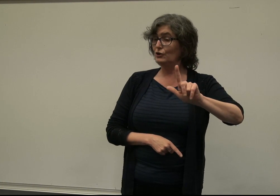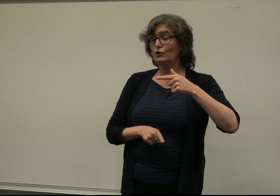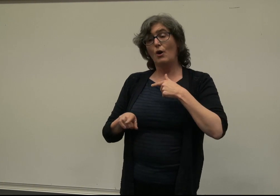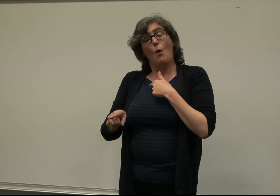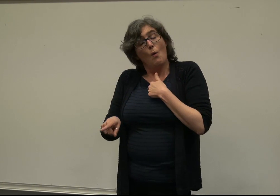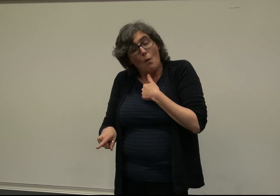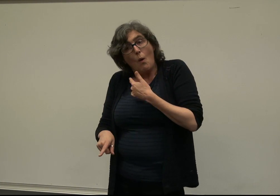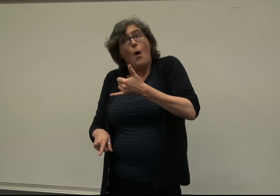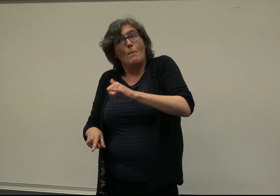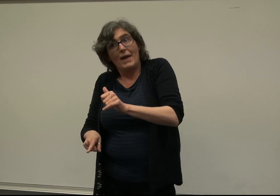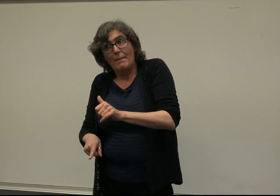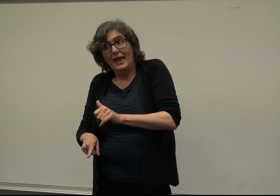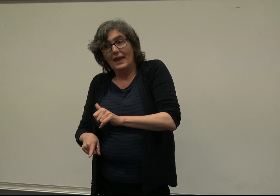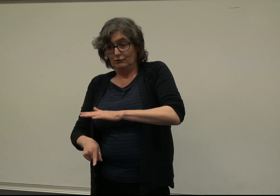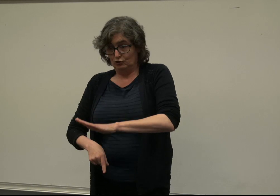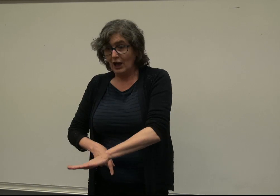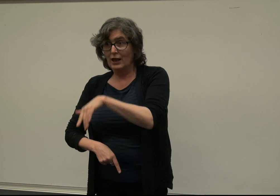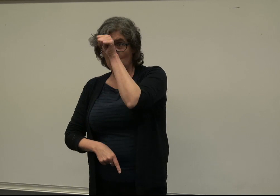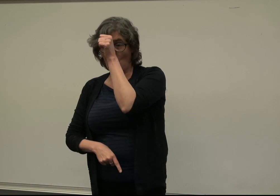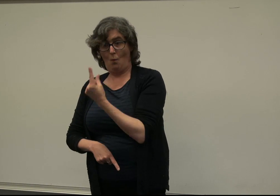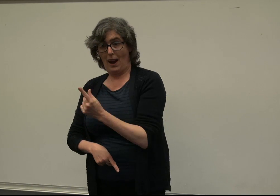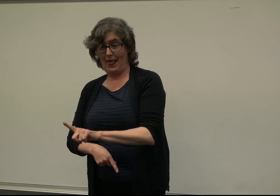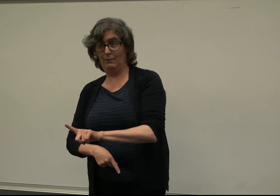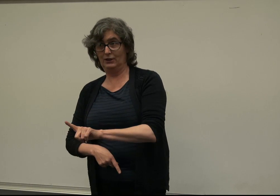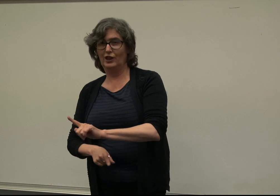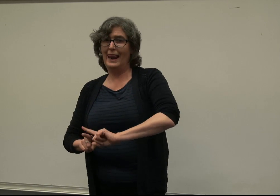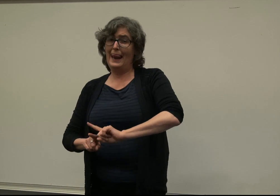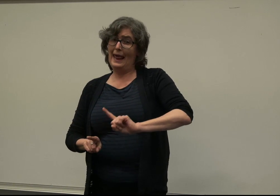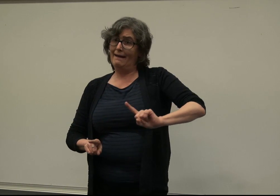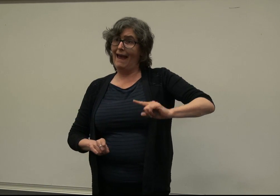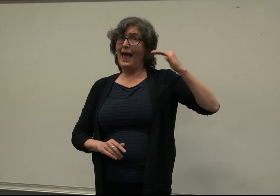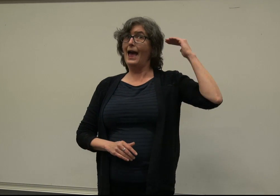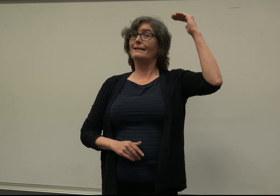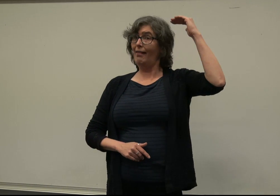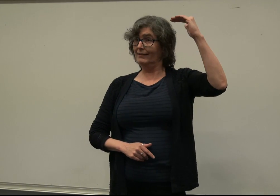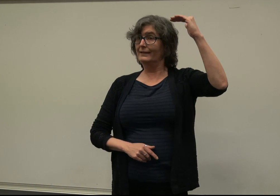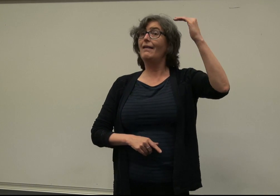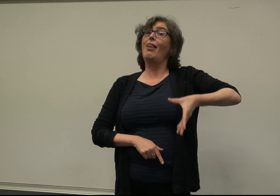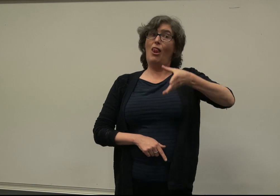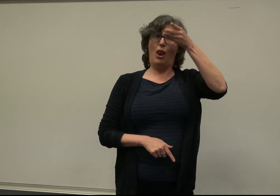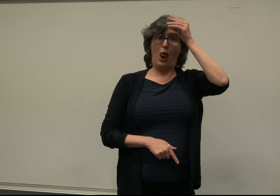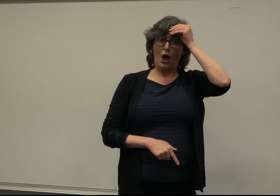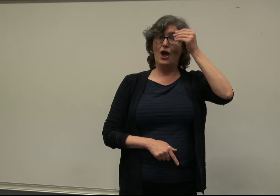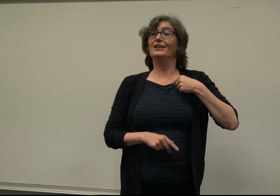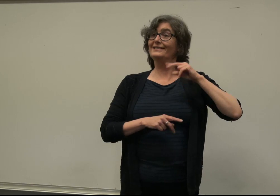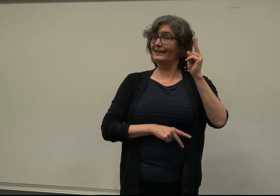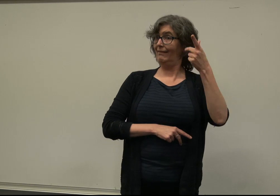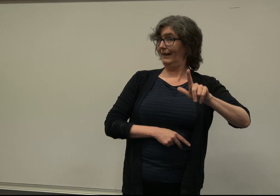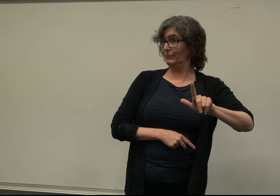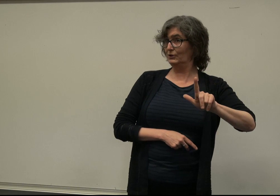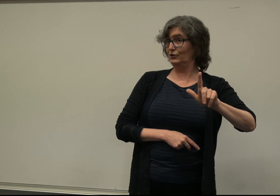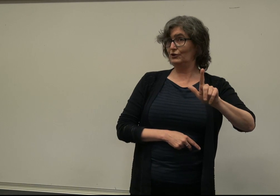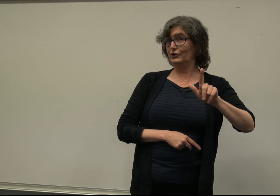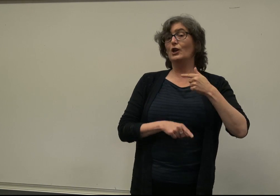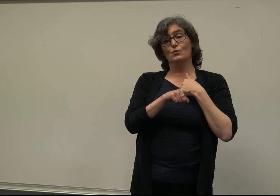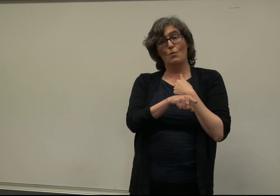then learns another language in adulthood. So I'm a bilingual by that definition,